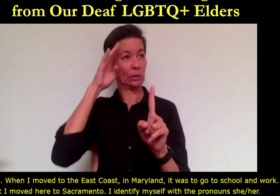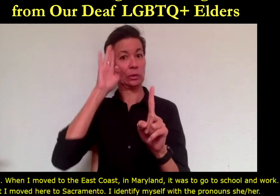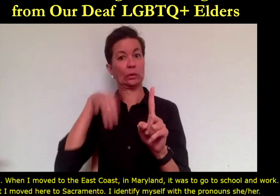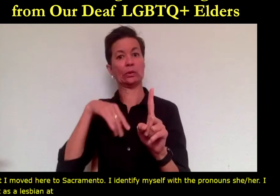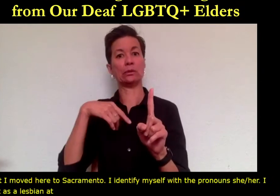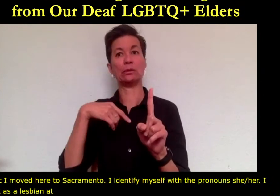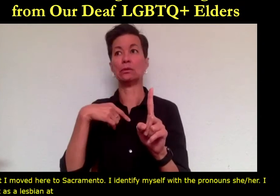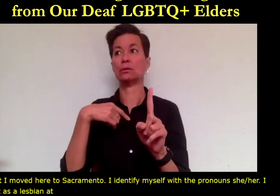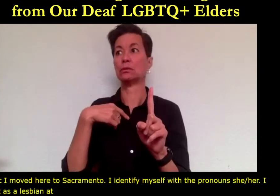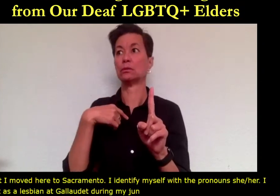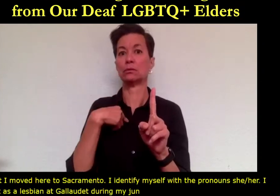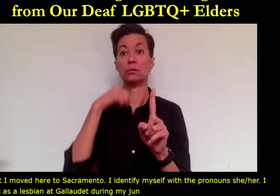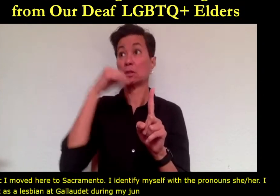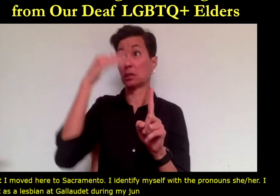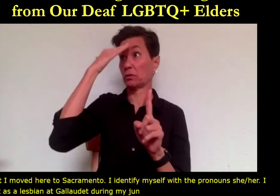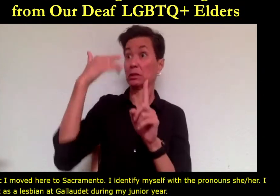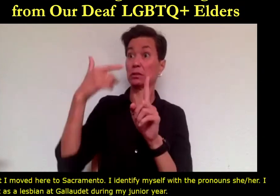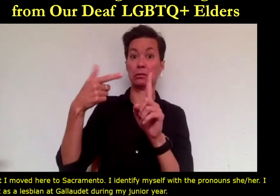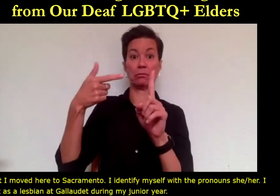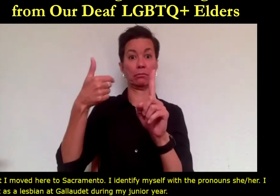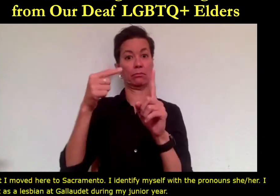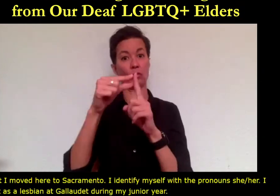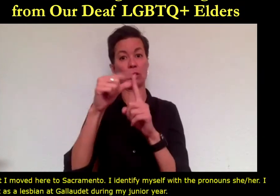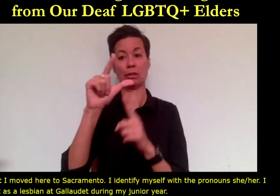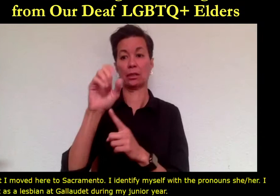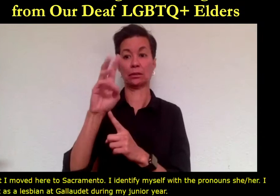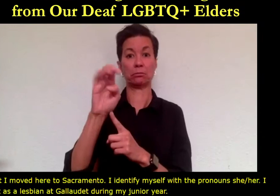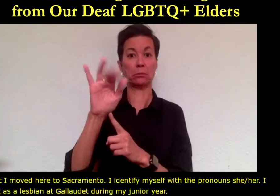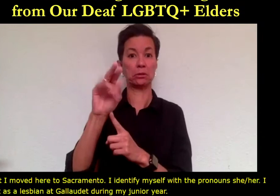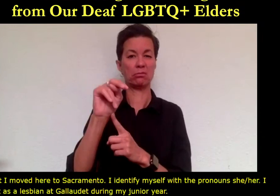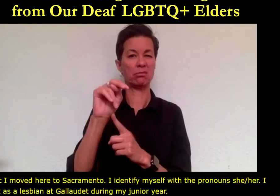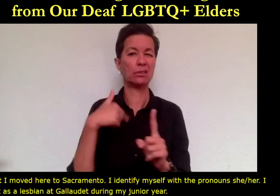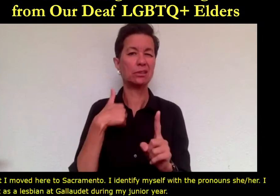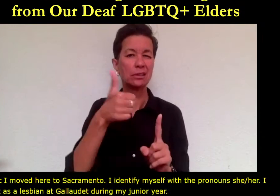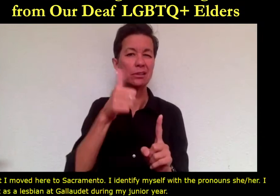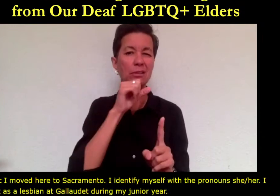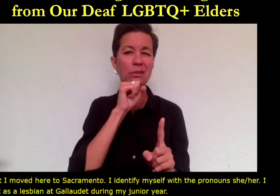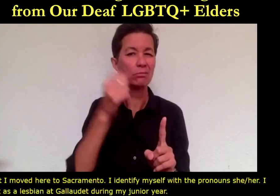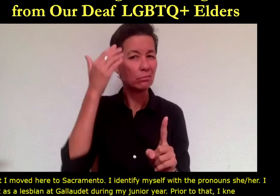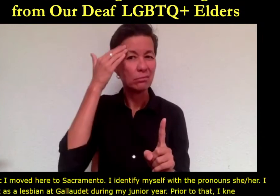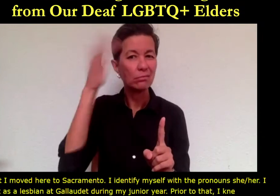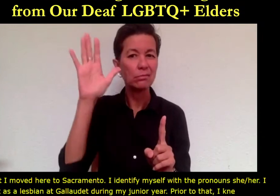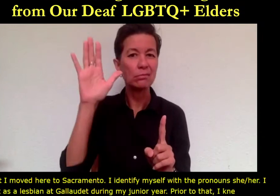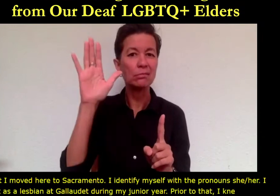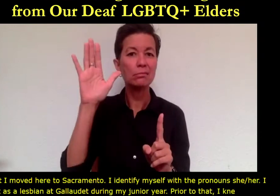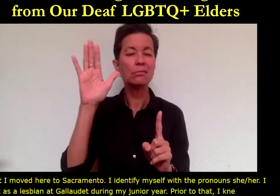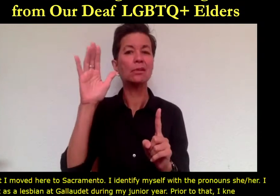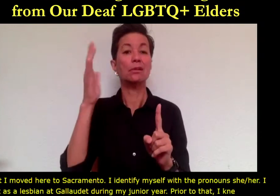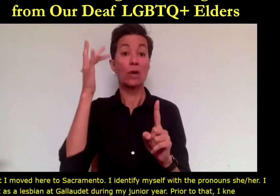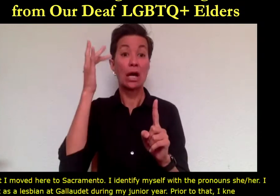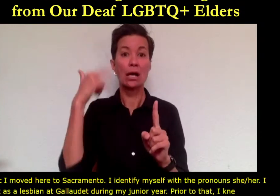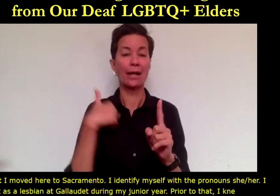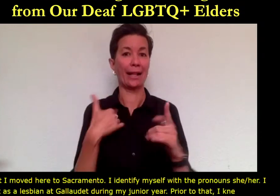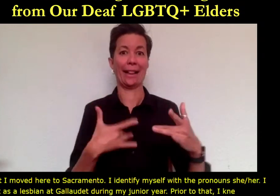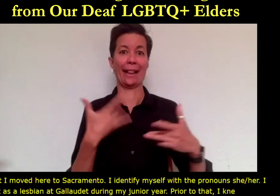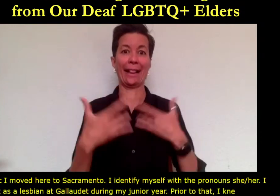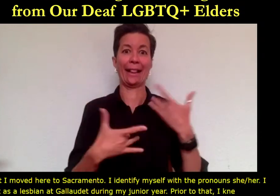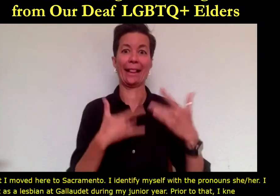prior to that i knew that the word lesbian was not i didn't really know